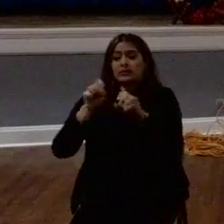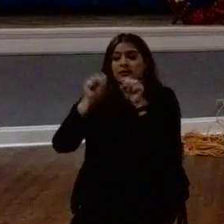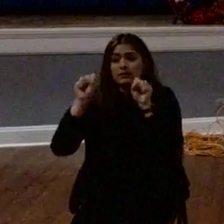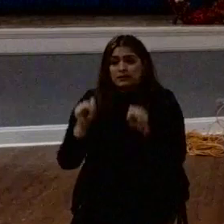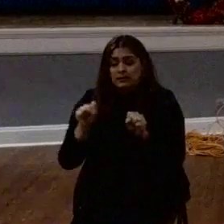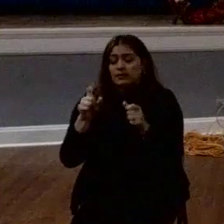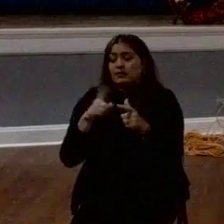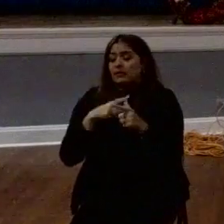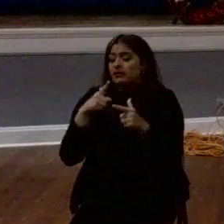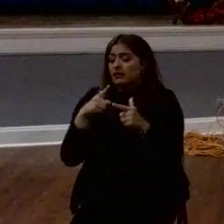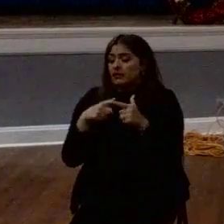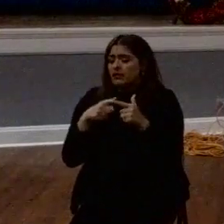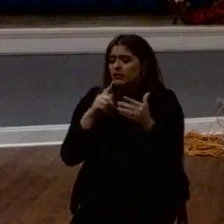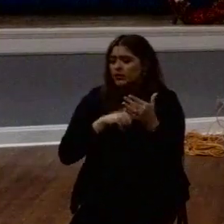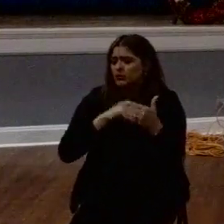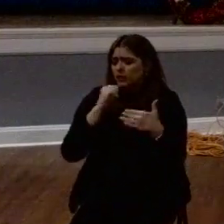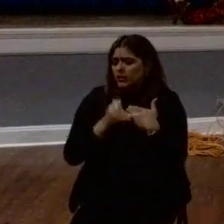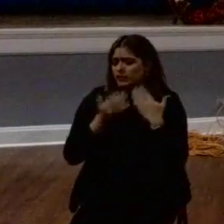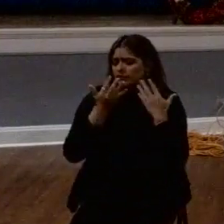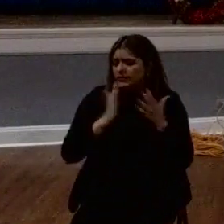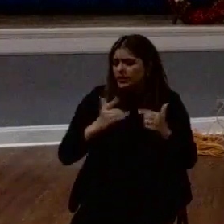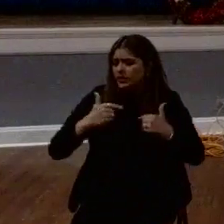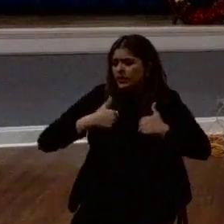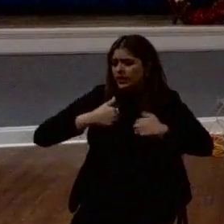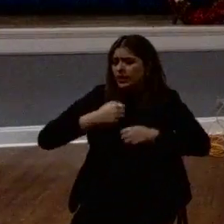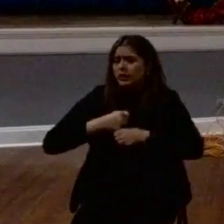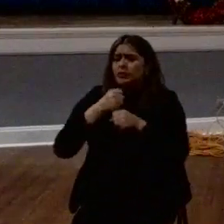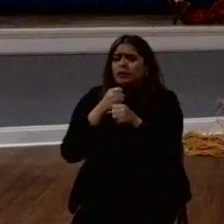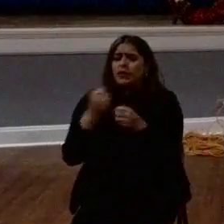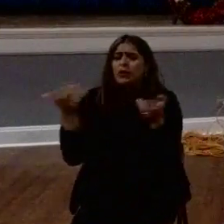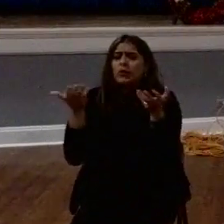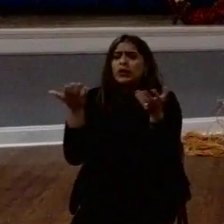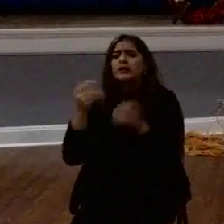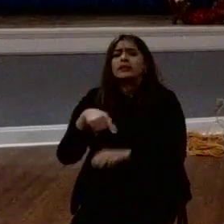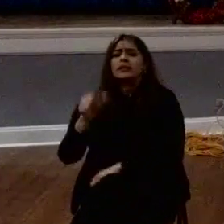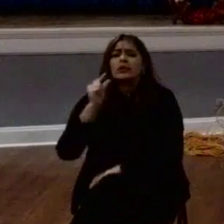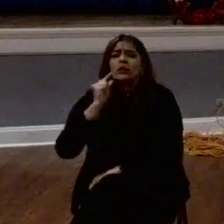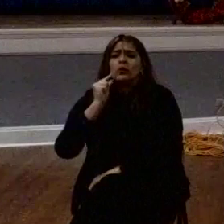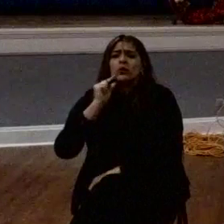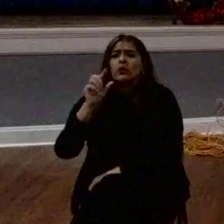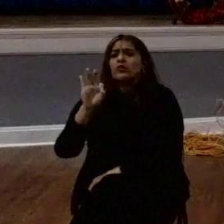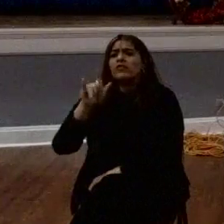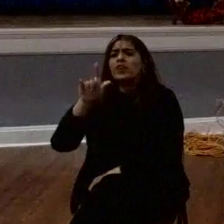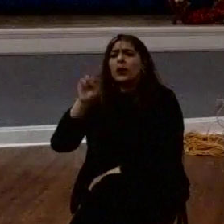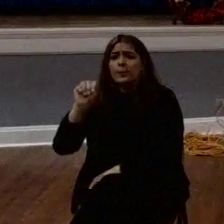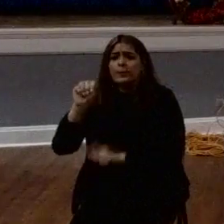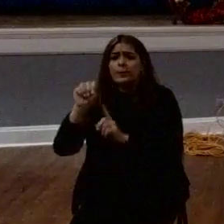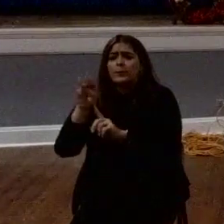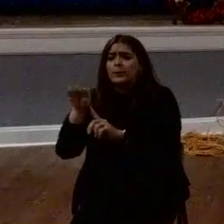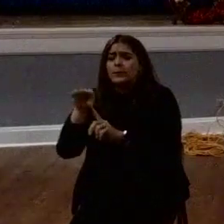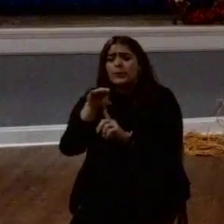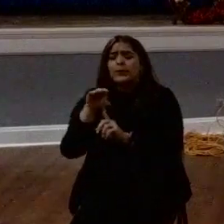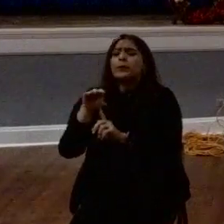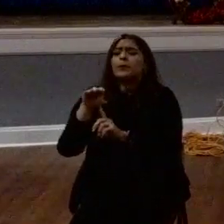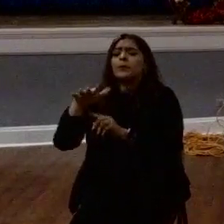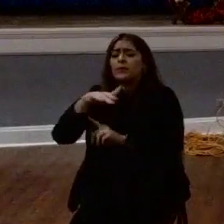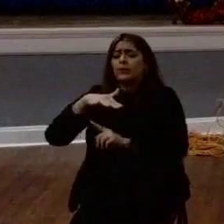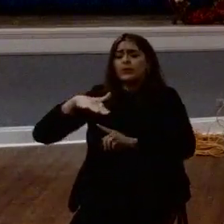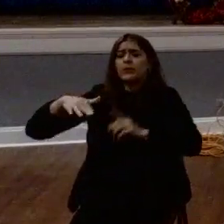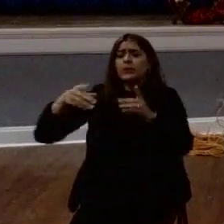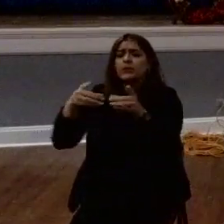Then after that project, I created the San Antonio Film District on my studios on